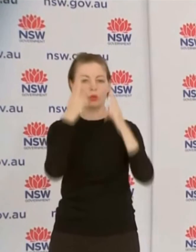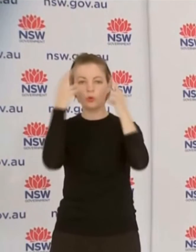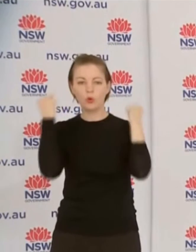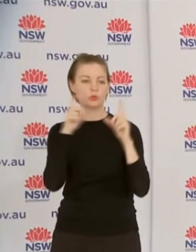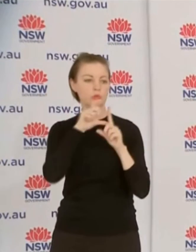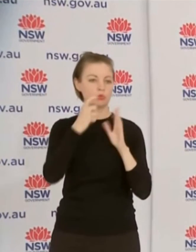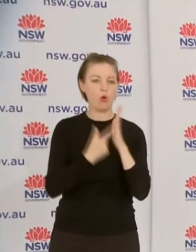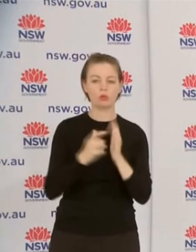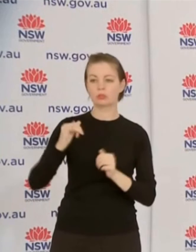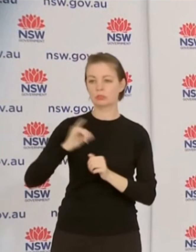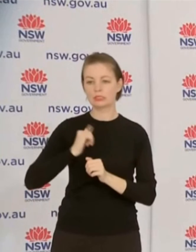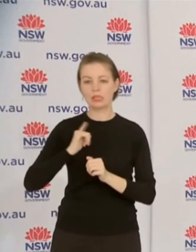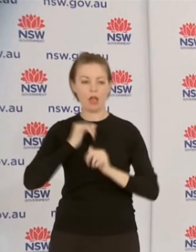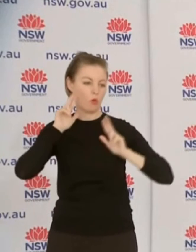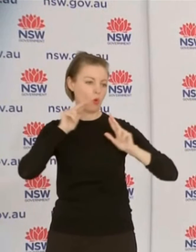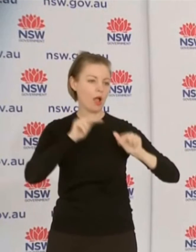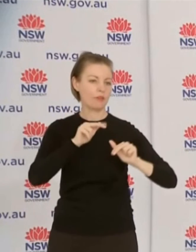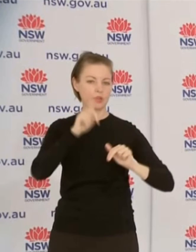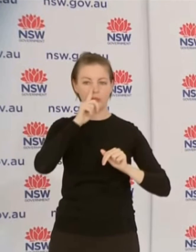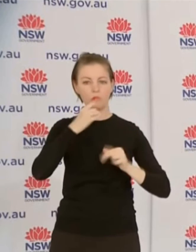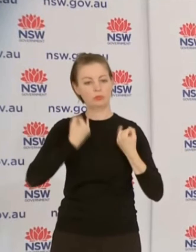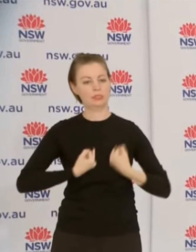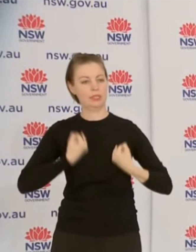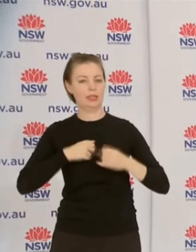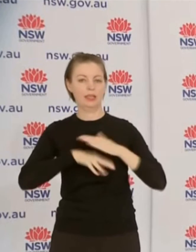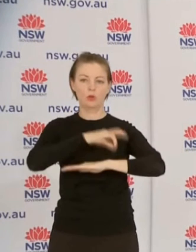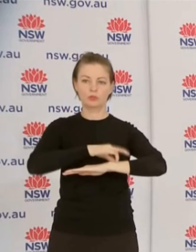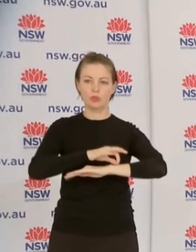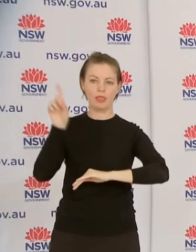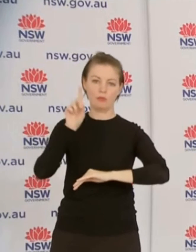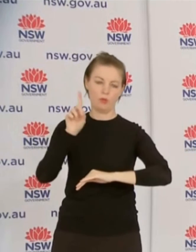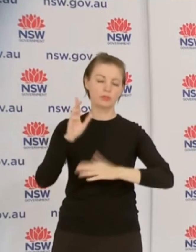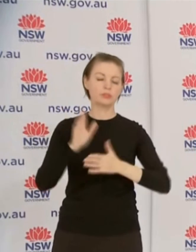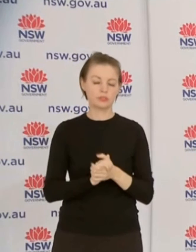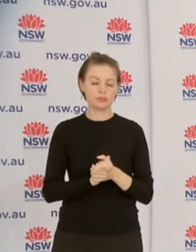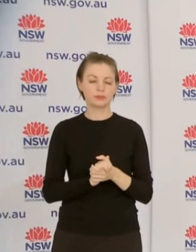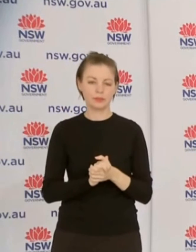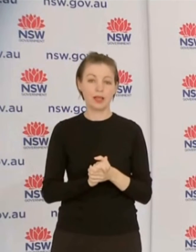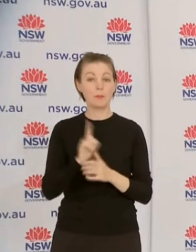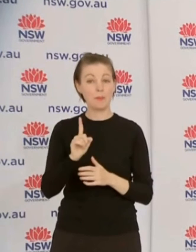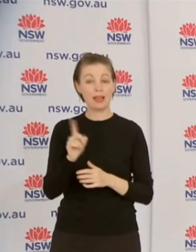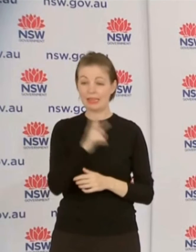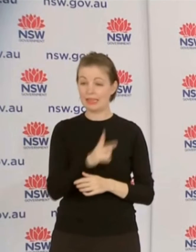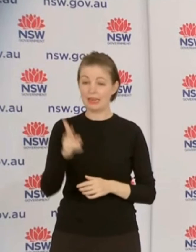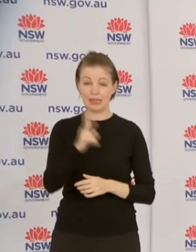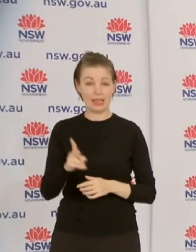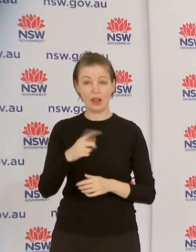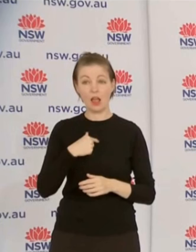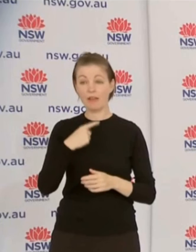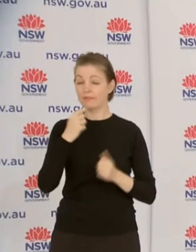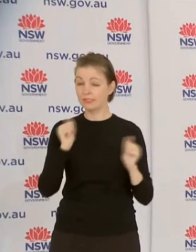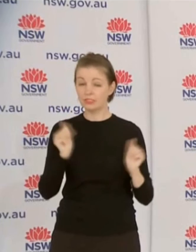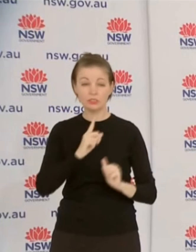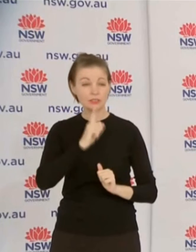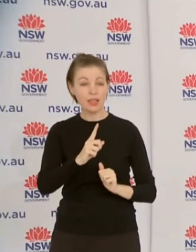looking after our patients. But obviously, as I've said numerous times, the hospitals work in a